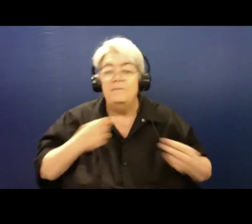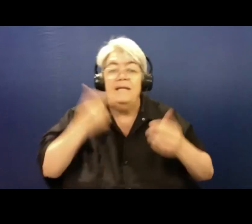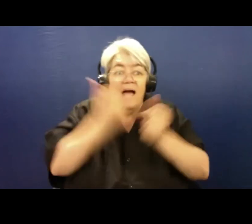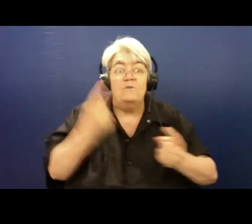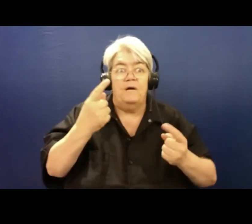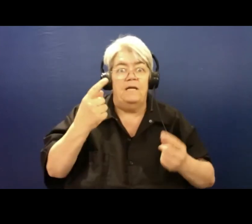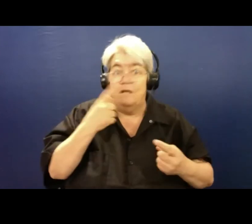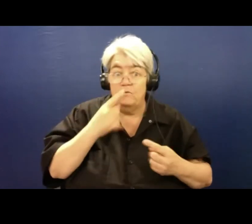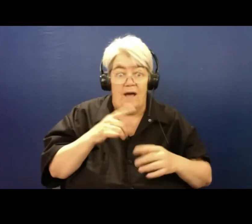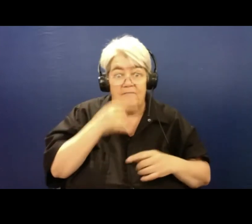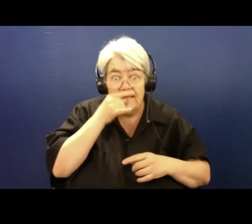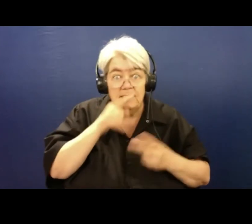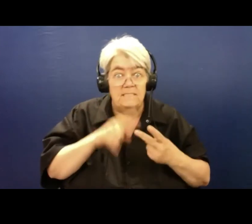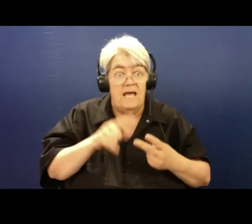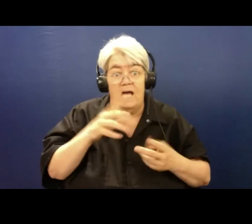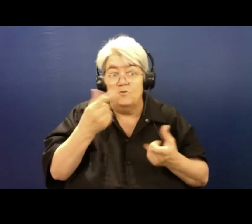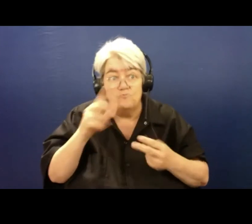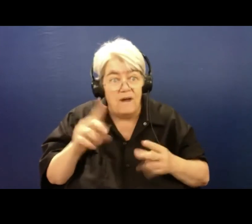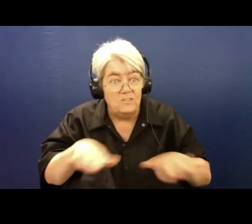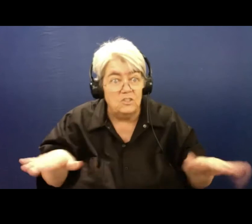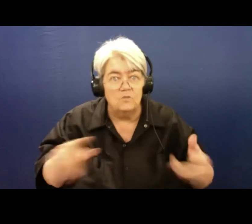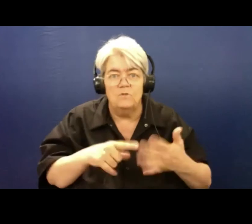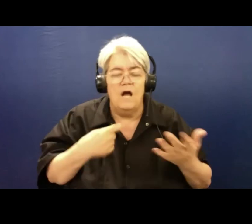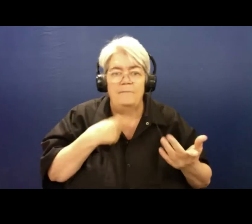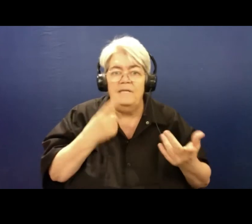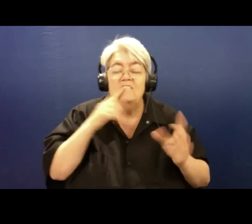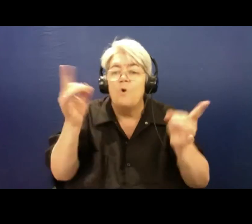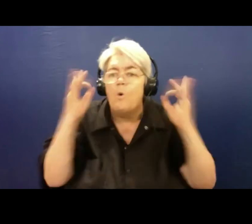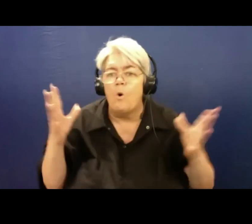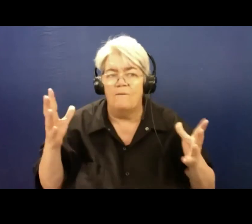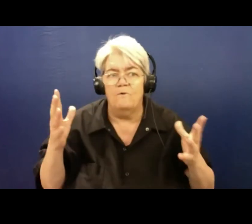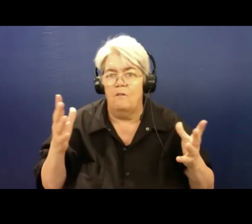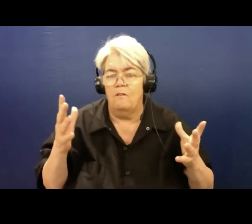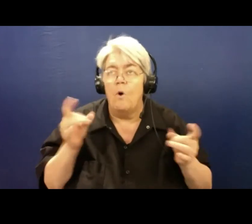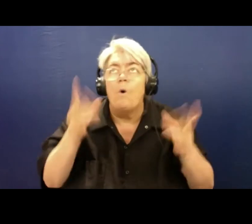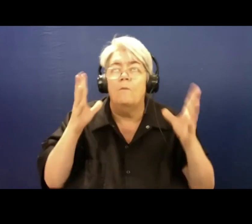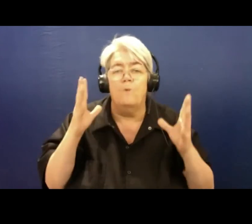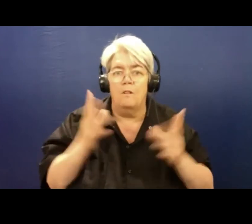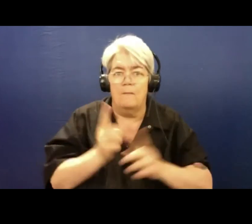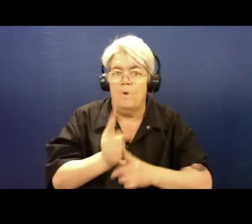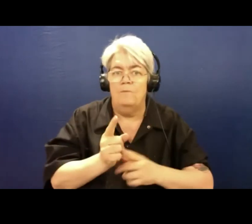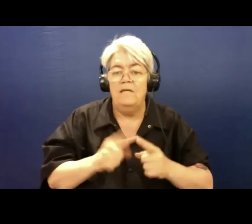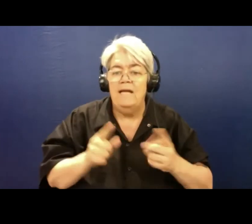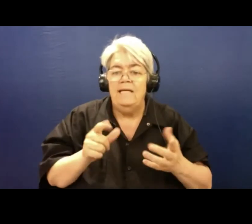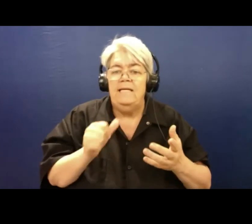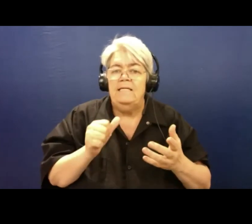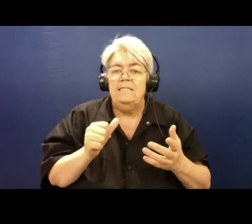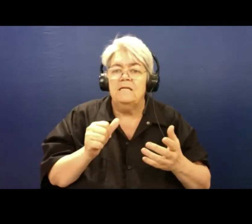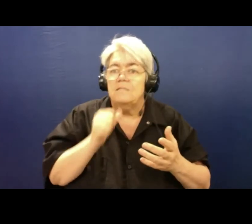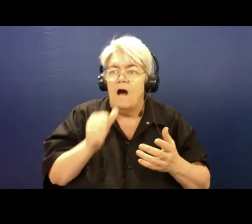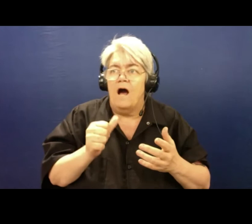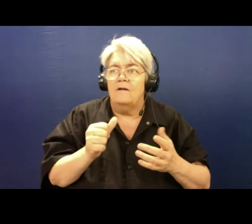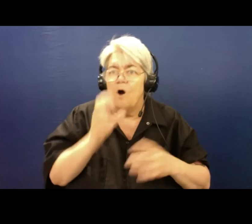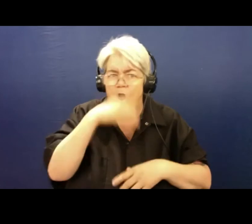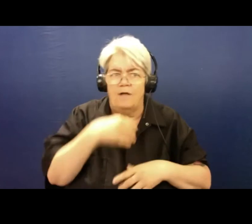has kids and grandkids. It's a horrific moment. And unfortunately, it's not an exceptional moment. We've